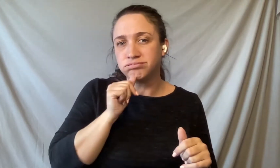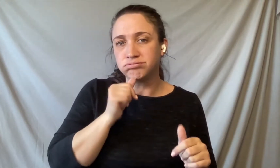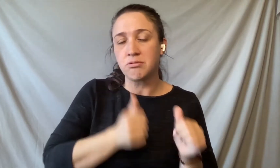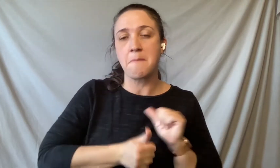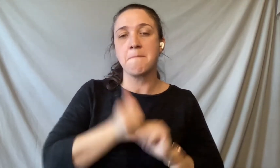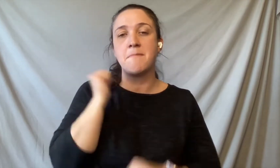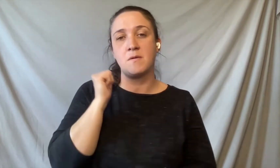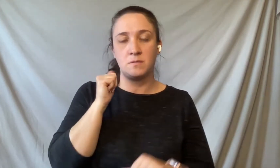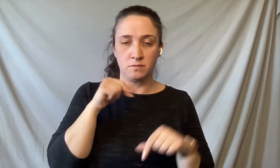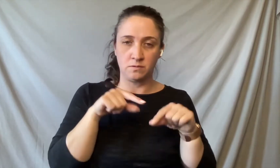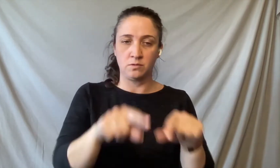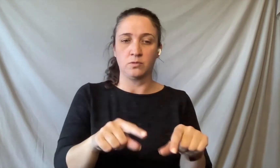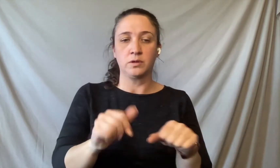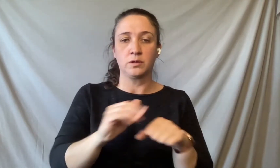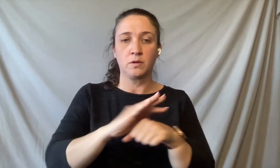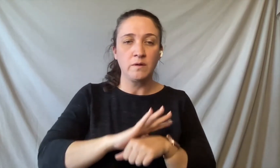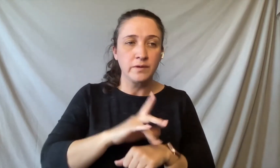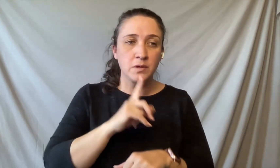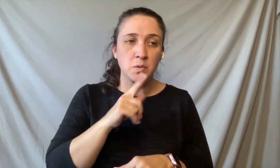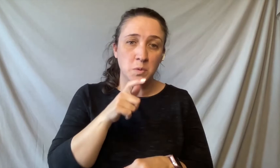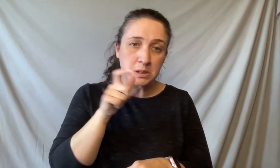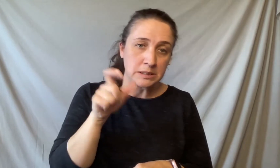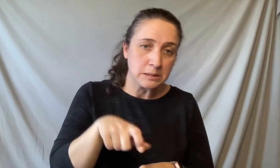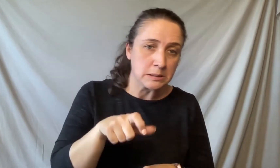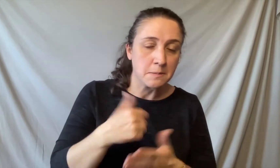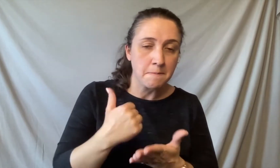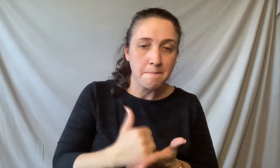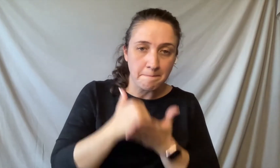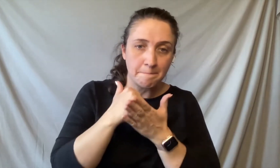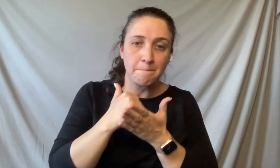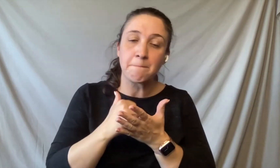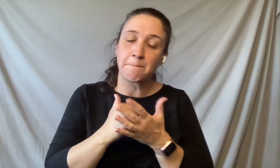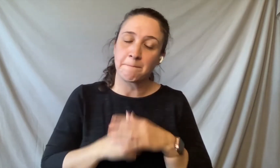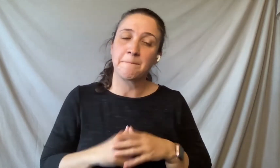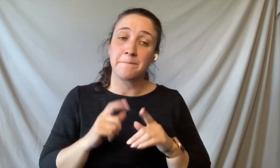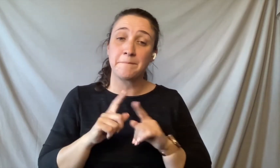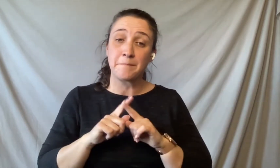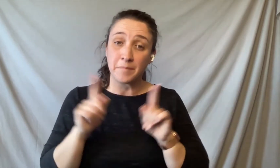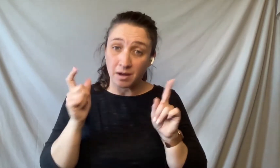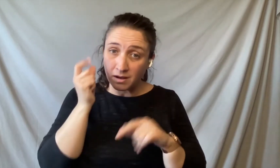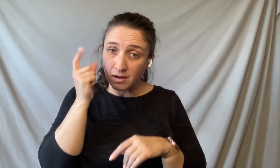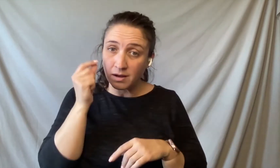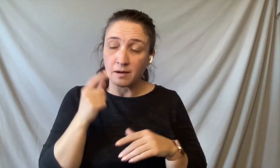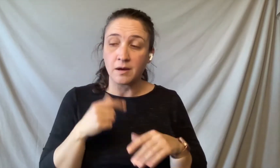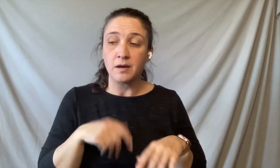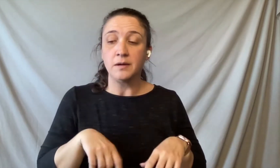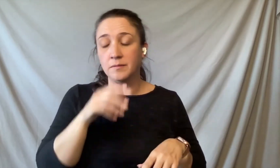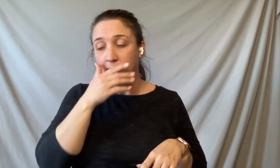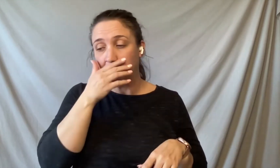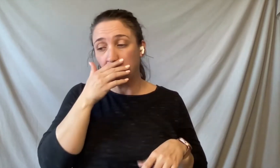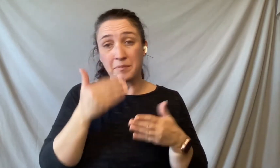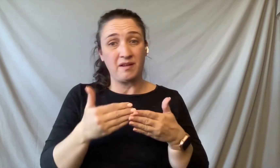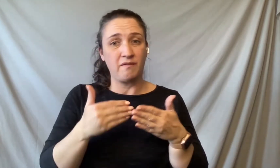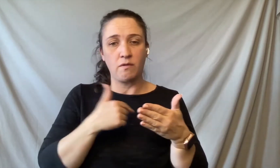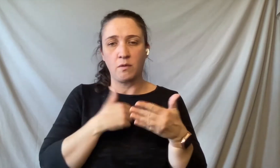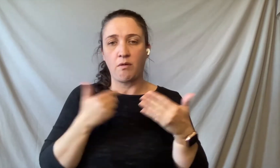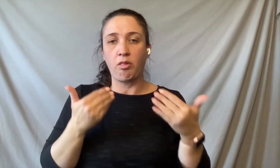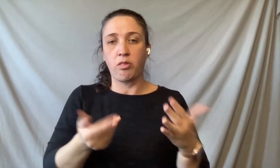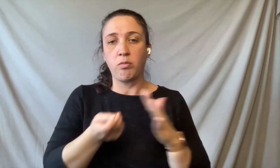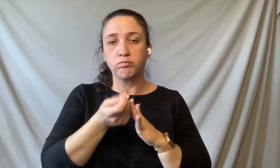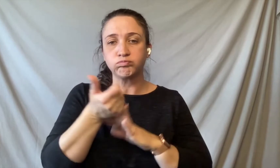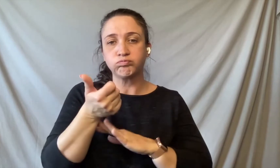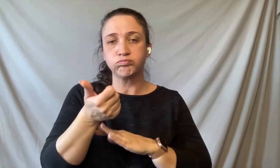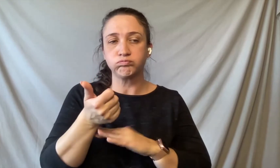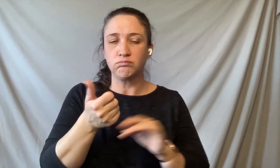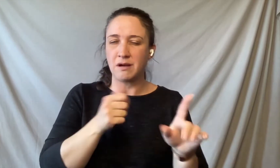and need the most help. But before we take it off the list, I don't know if that was what Anna